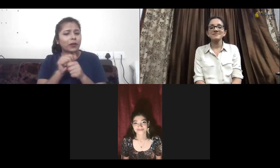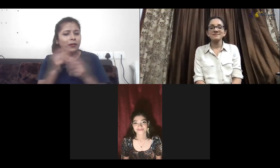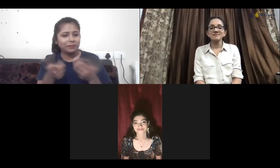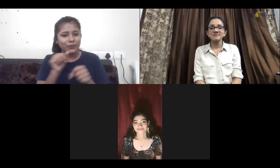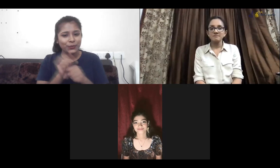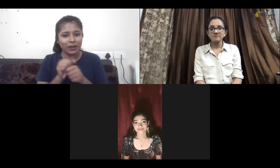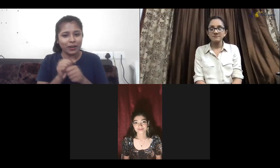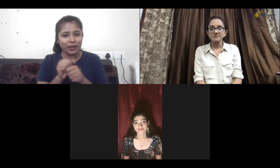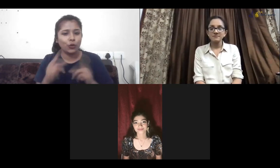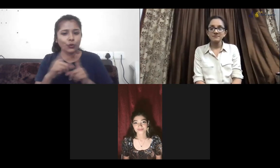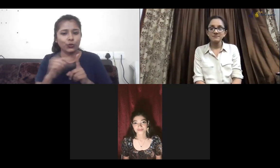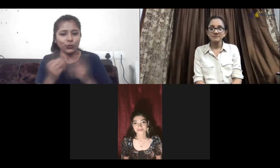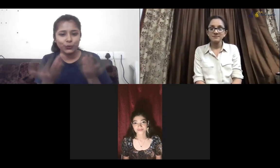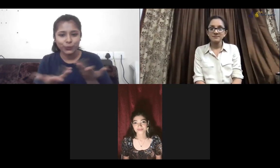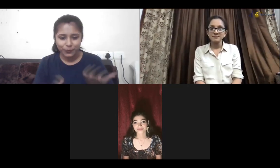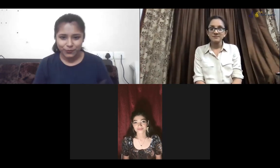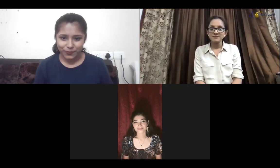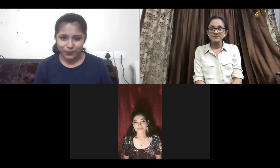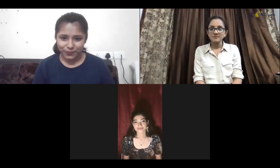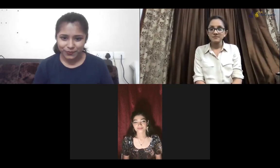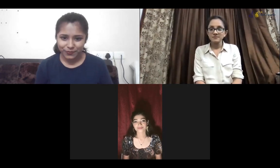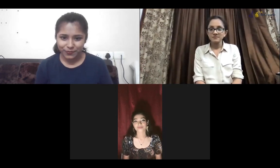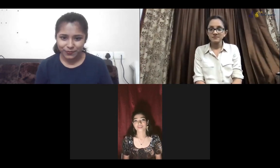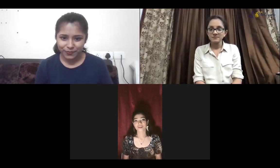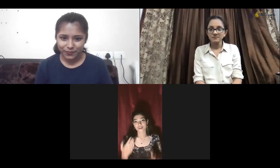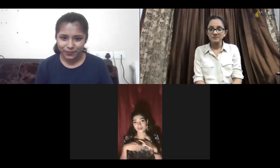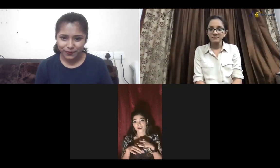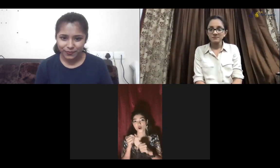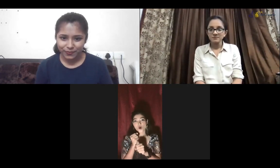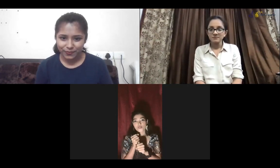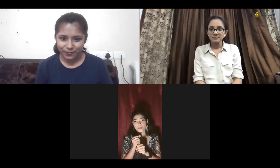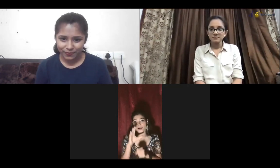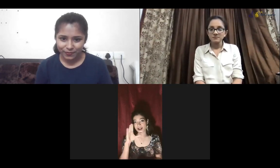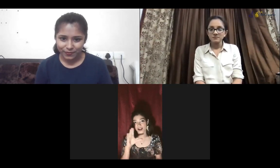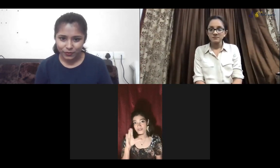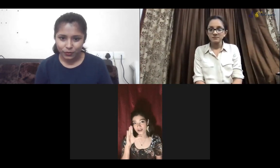staying here. So what work are you doing right now?